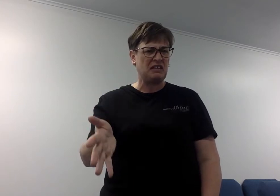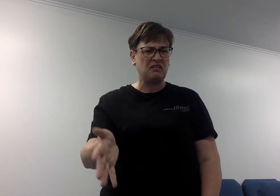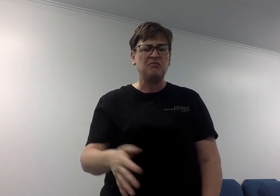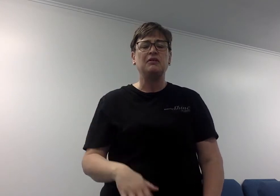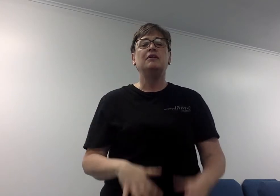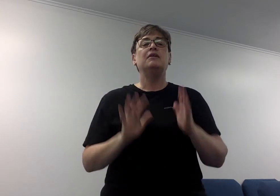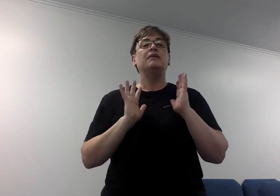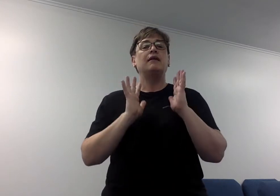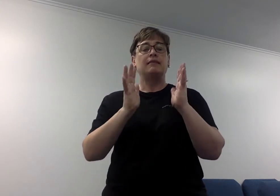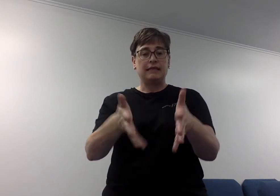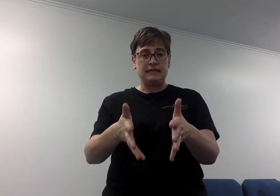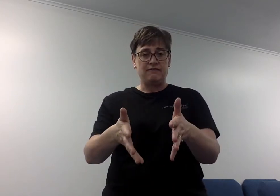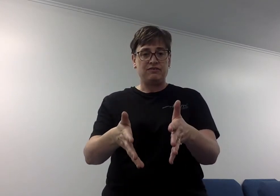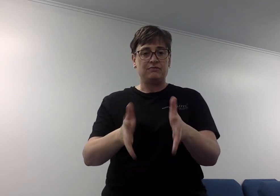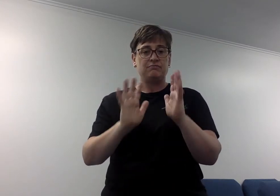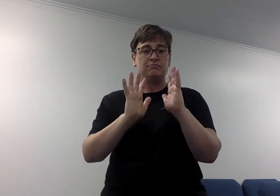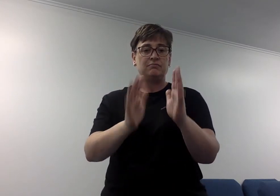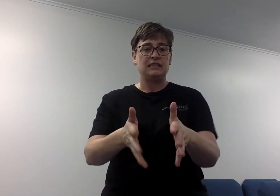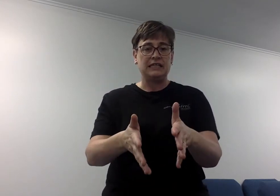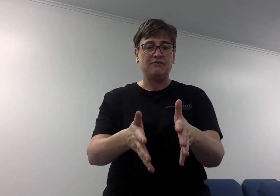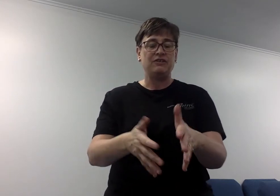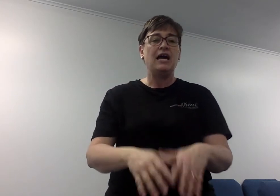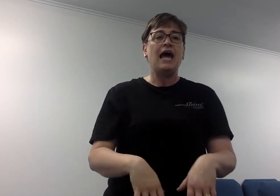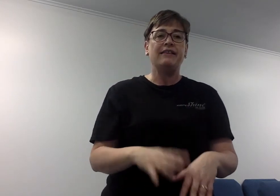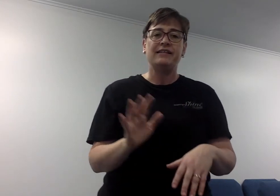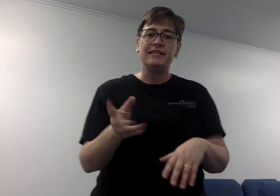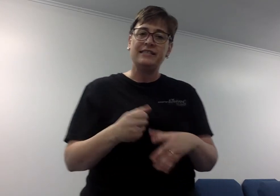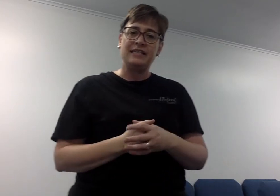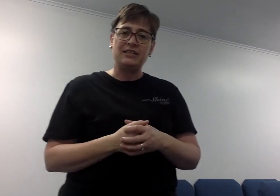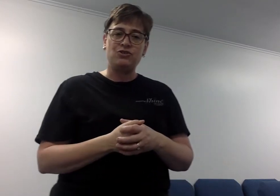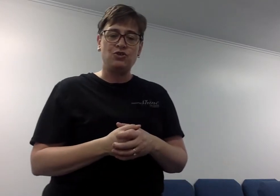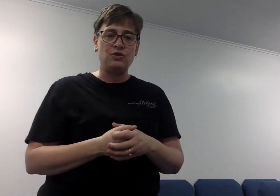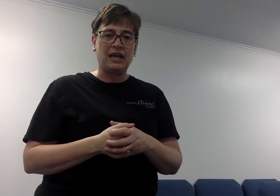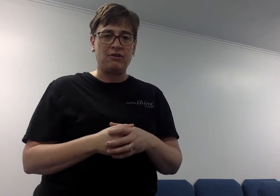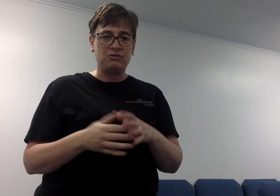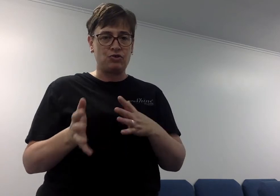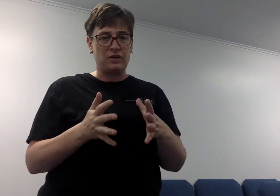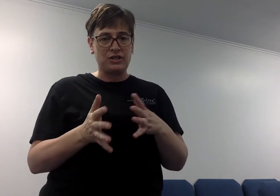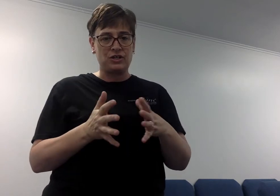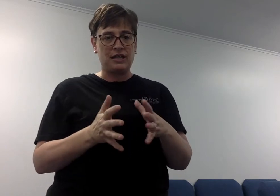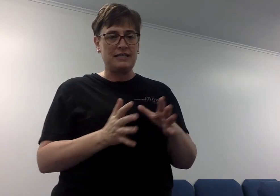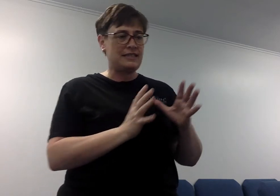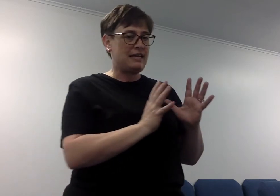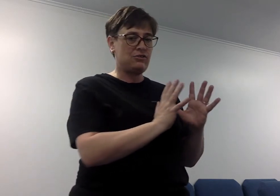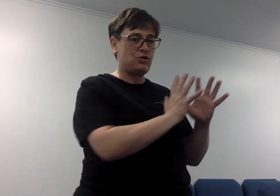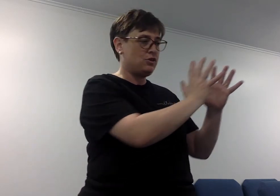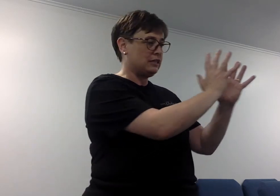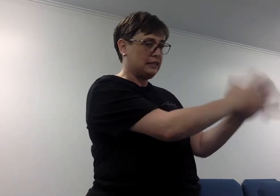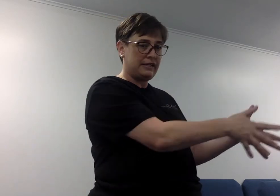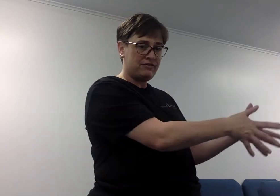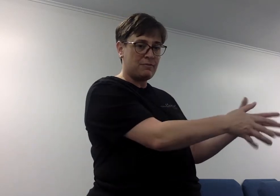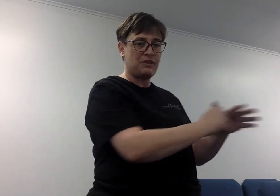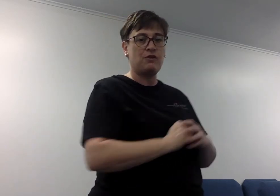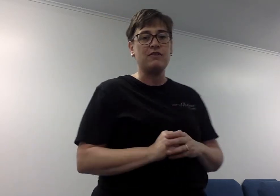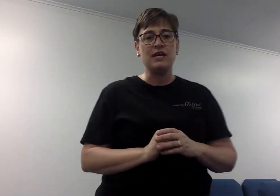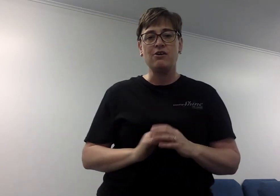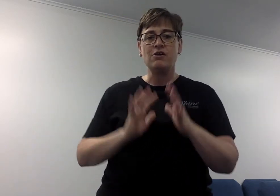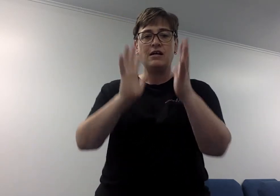there. Leave. Leave. And the nice thing is you can also directionalize that, so you can leave something over there,